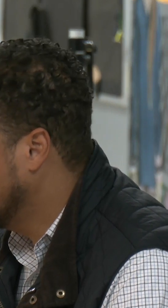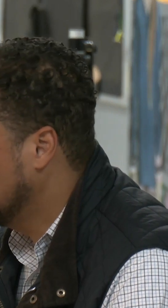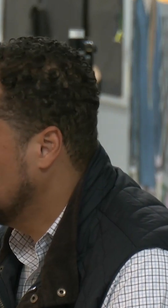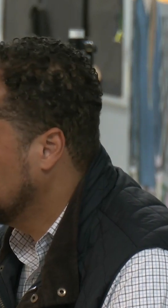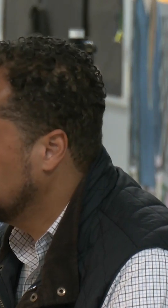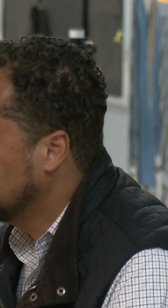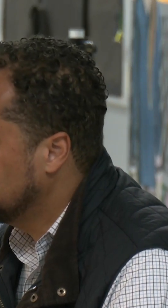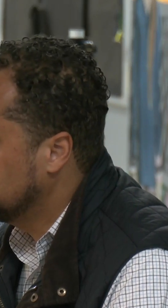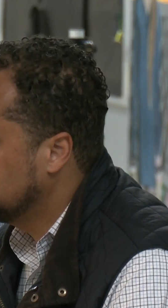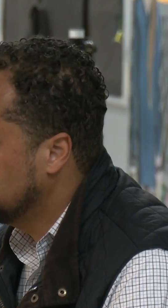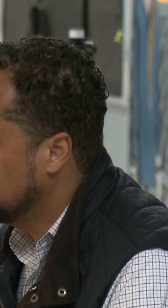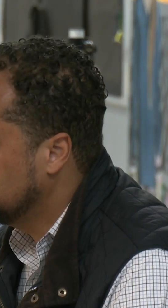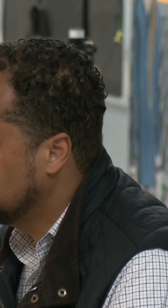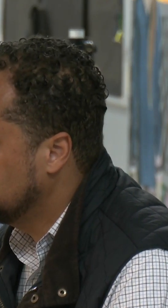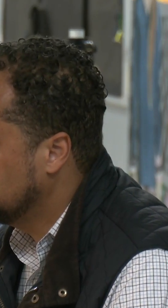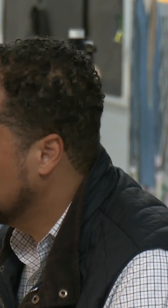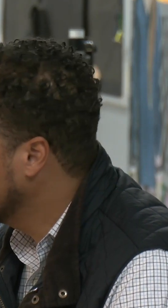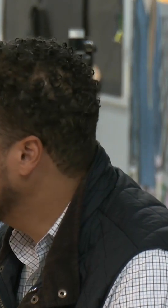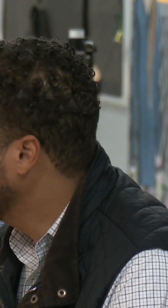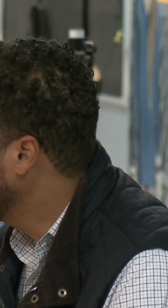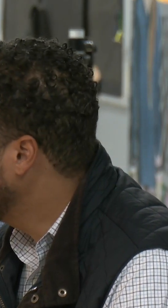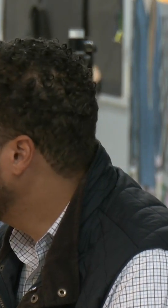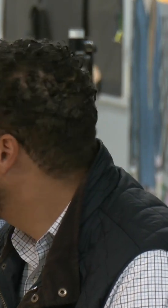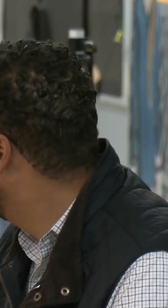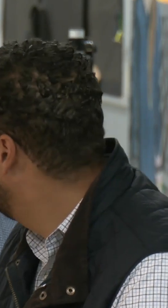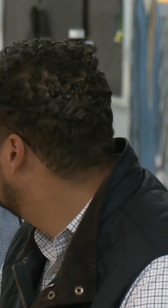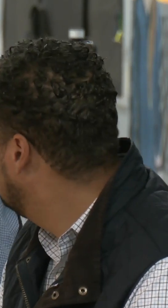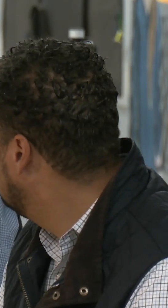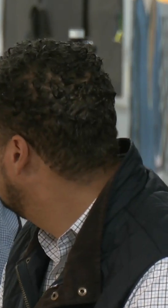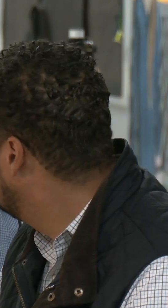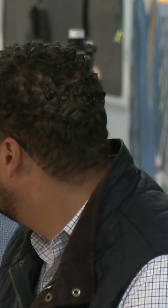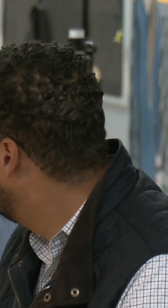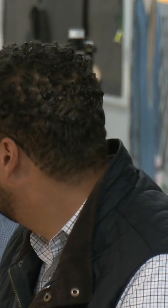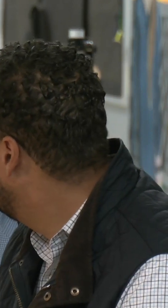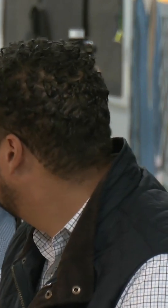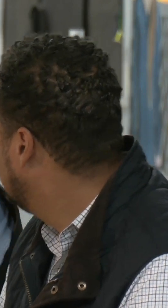High School, and the International Institute. So stay tuned for that in